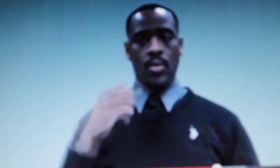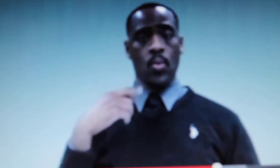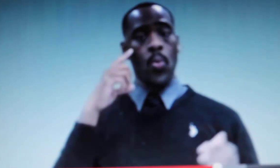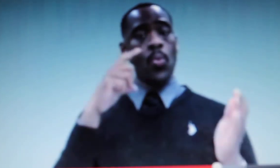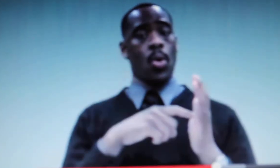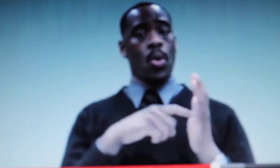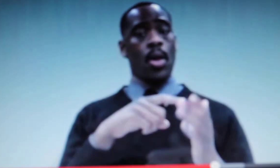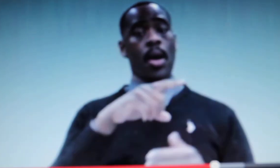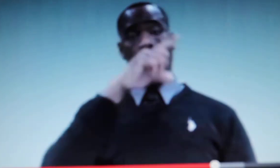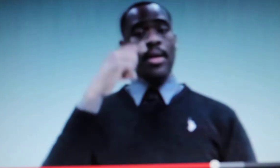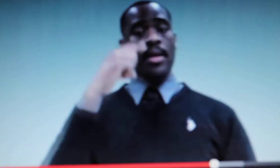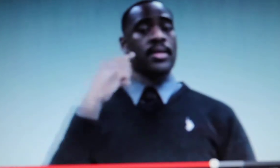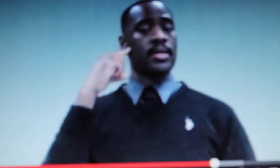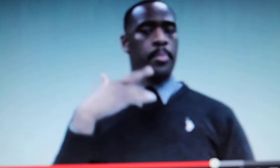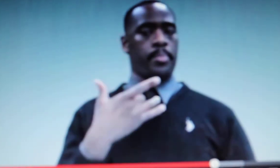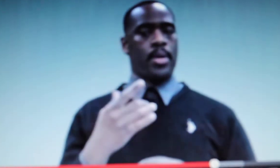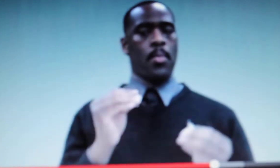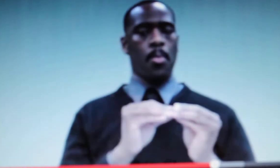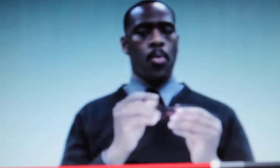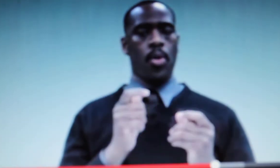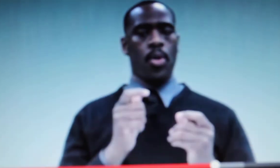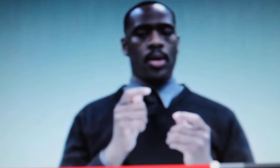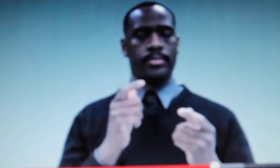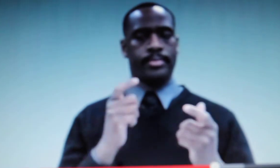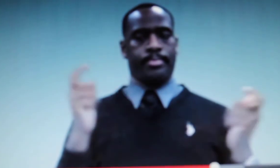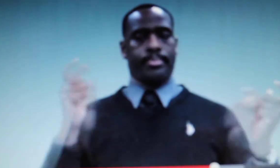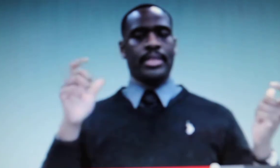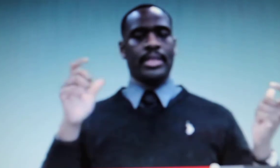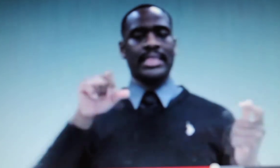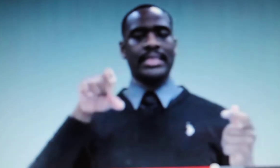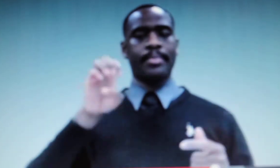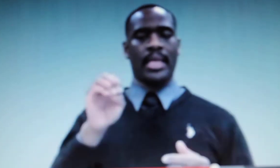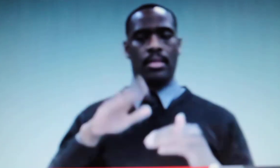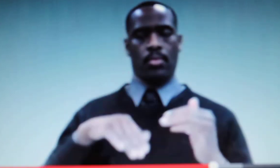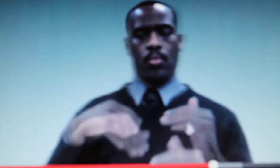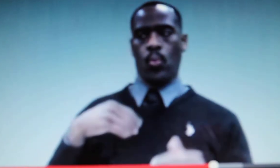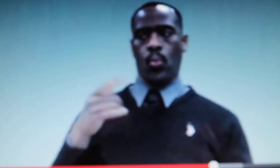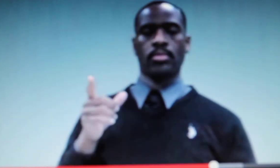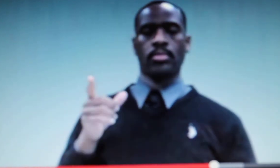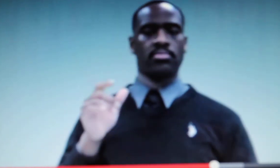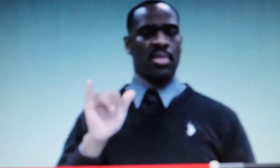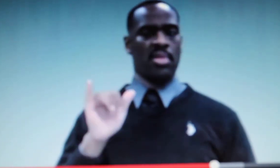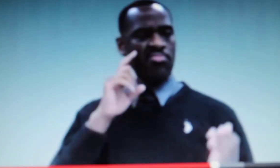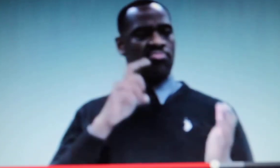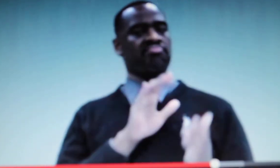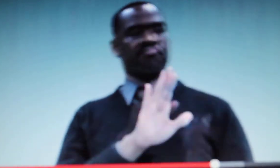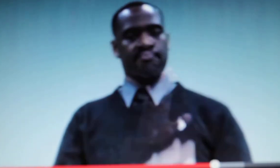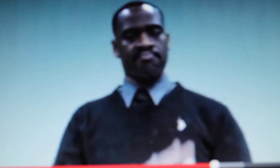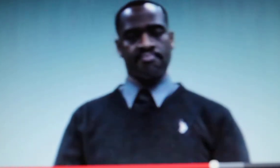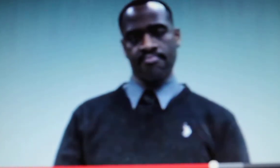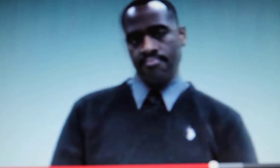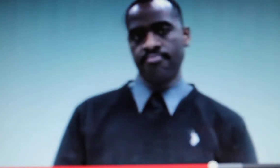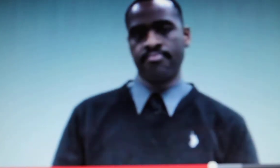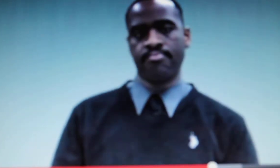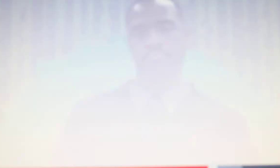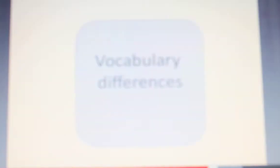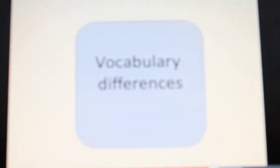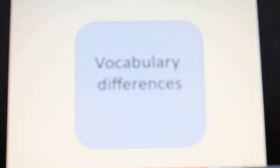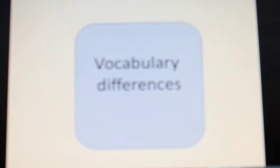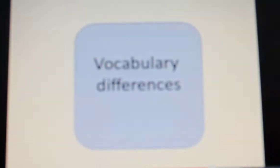right shoulder. For this, we analyzed black deaf signers and white deaf signers, and